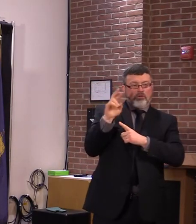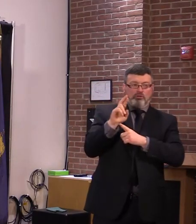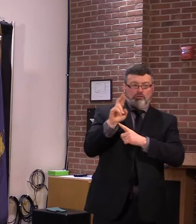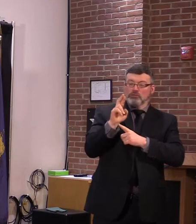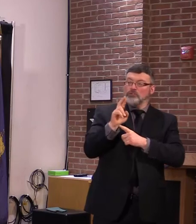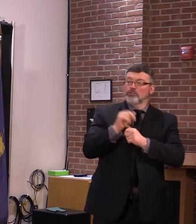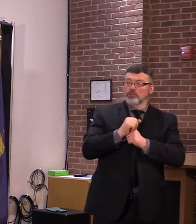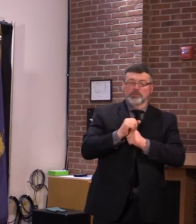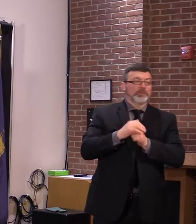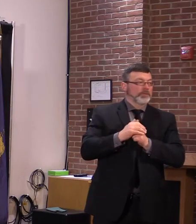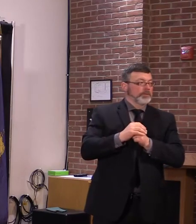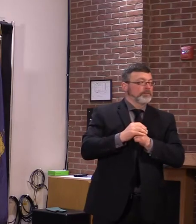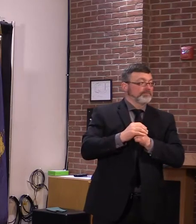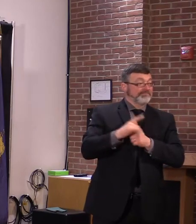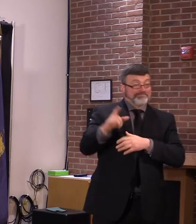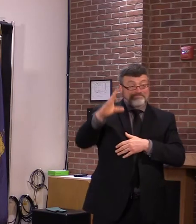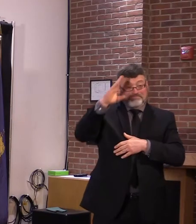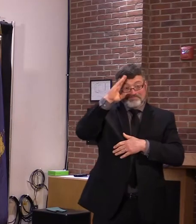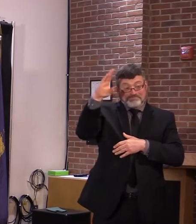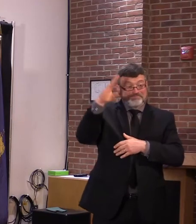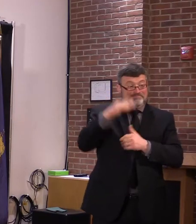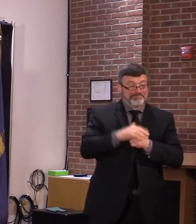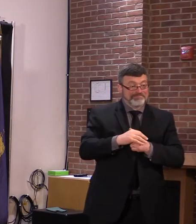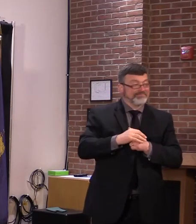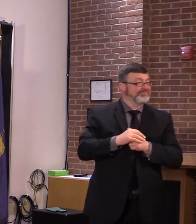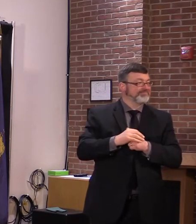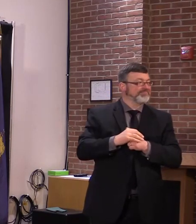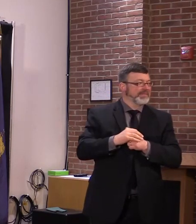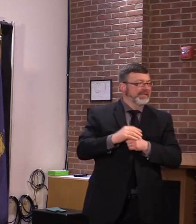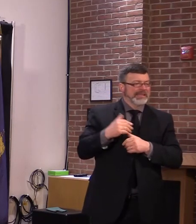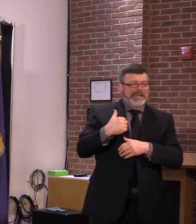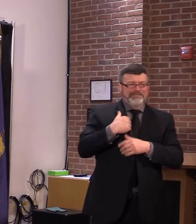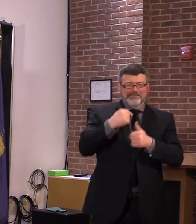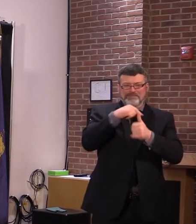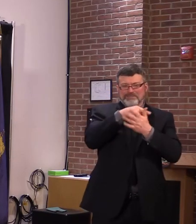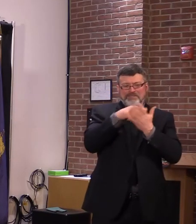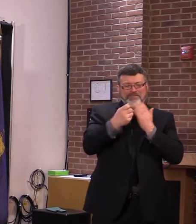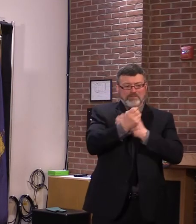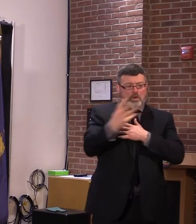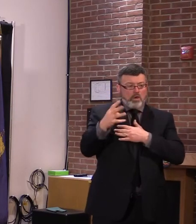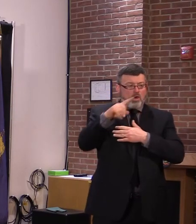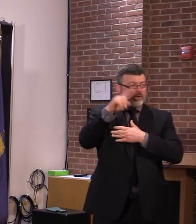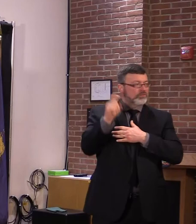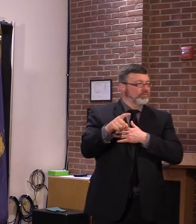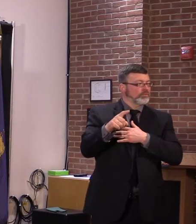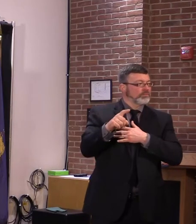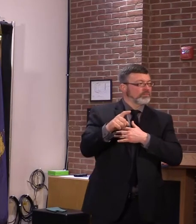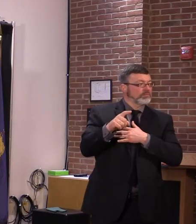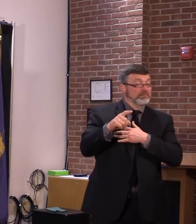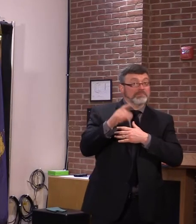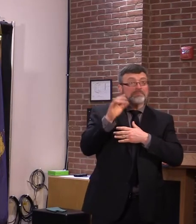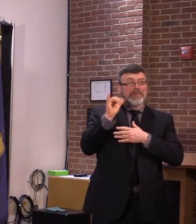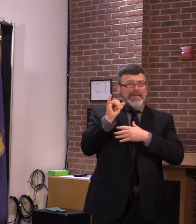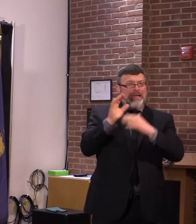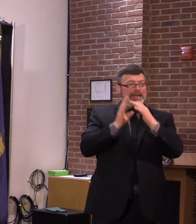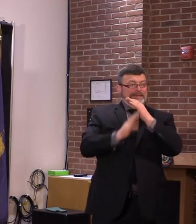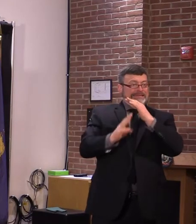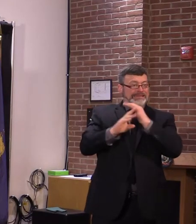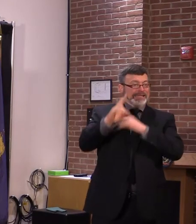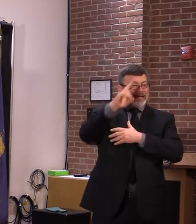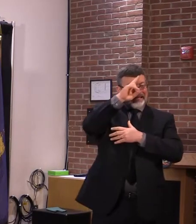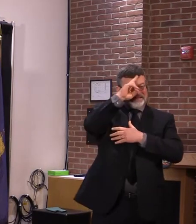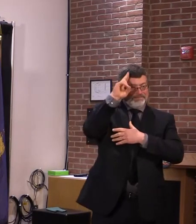Hi. A couple questions. First, about hospitalizations. You know,